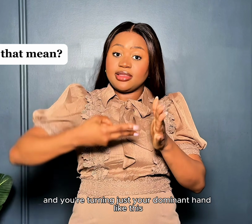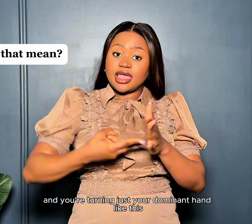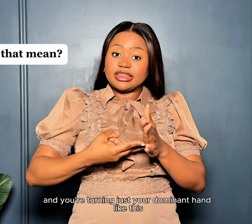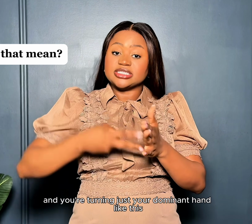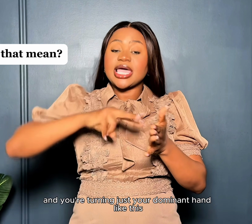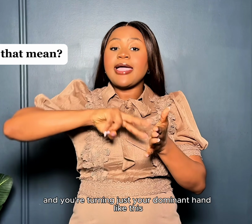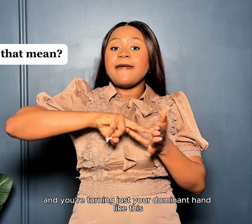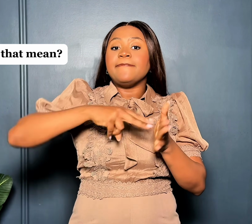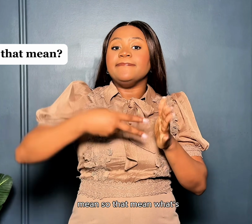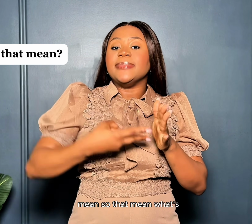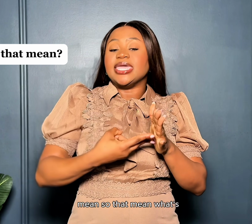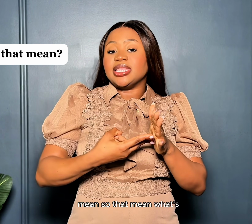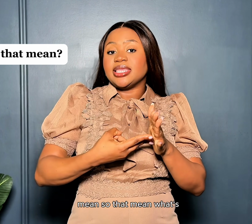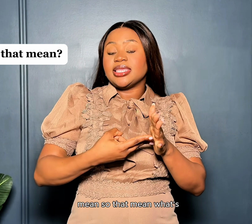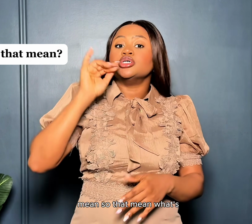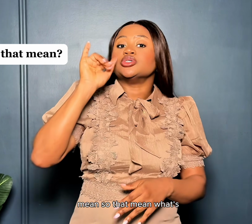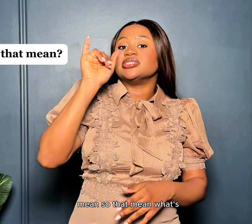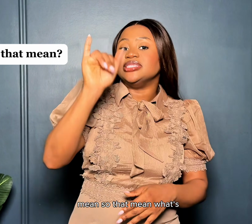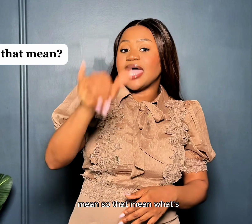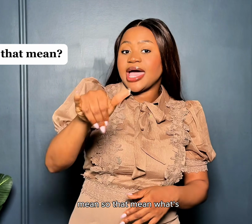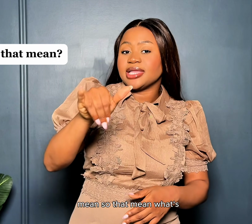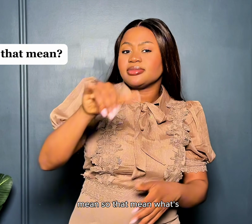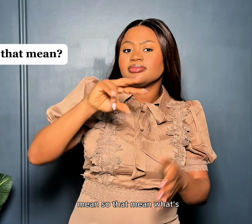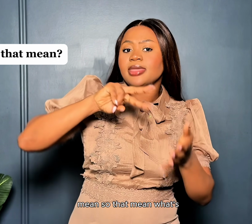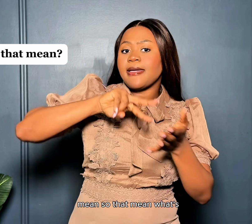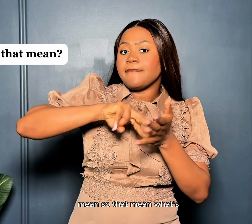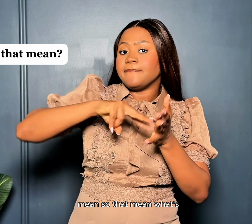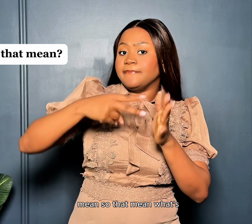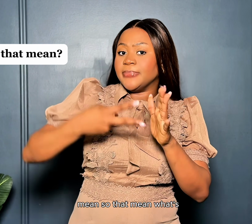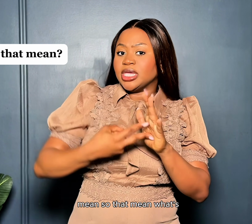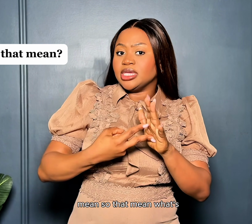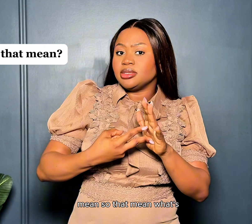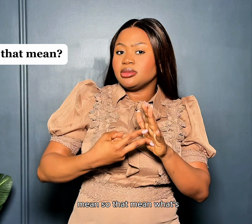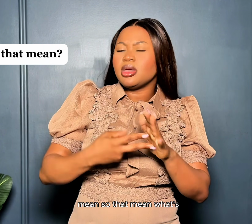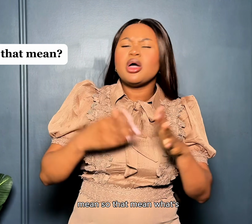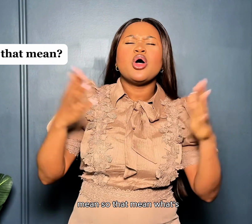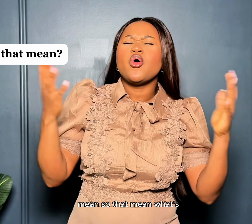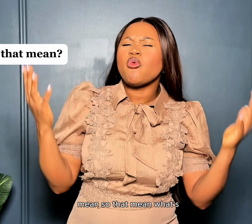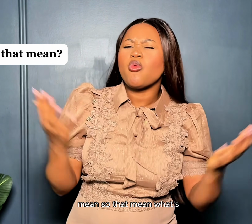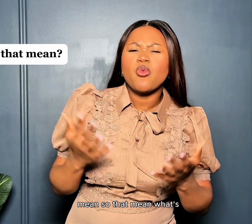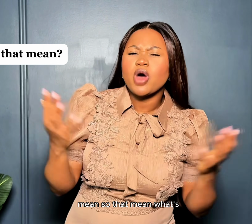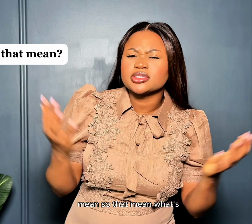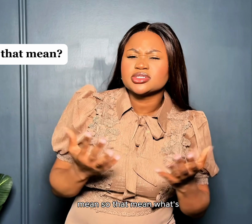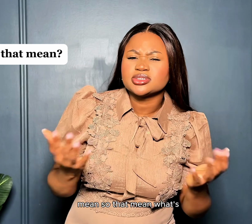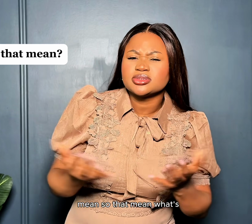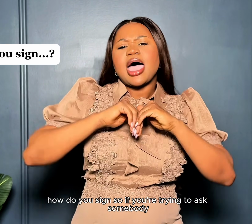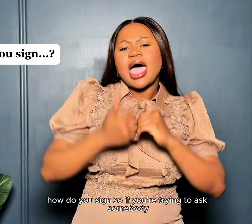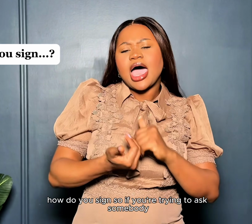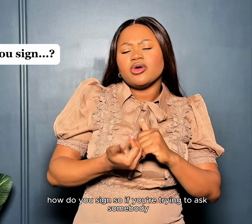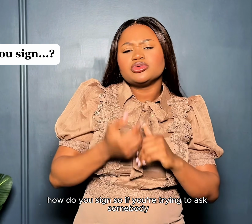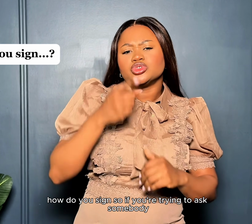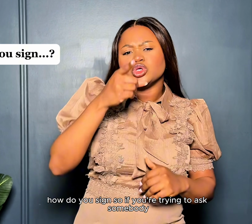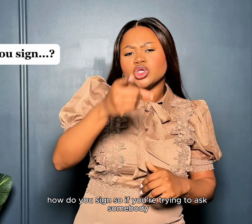like this. Mean. So that, mean what? How do